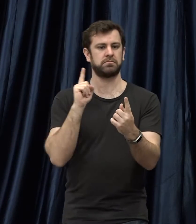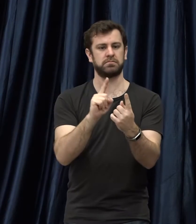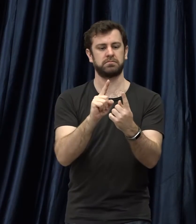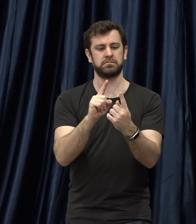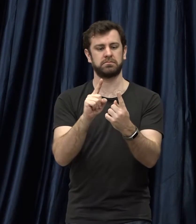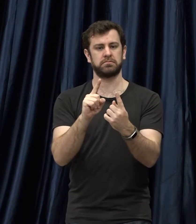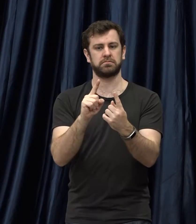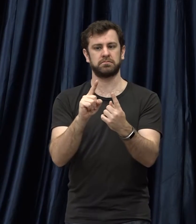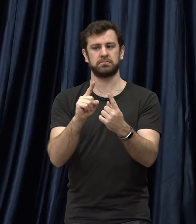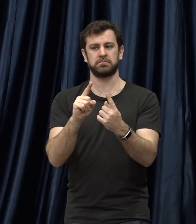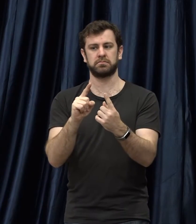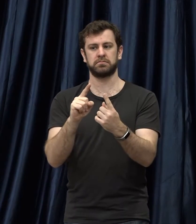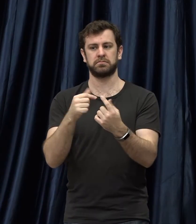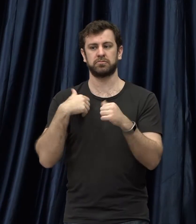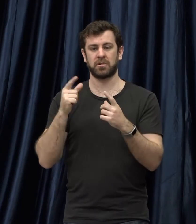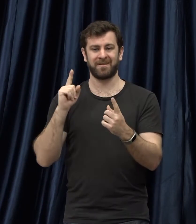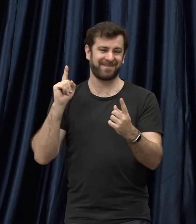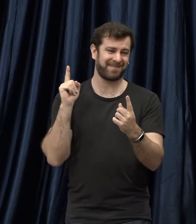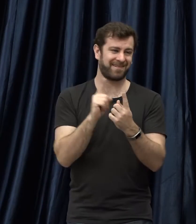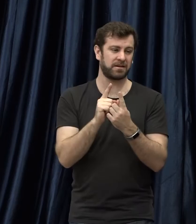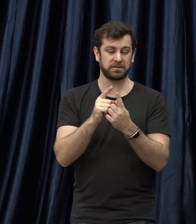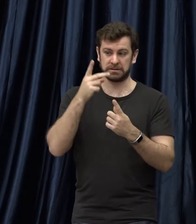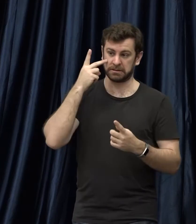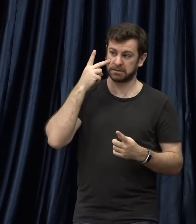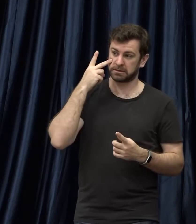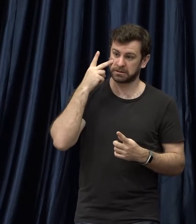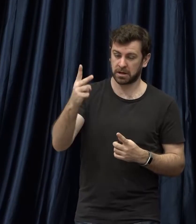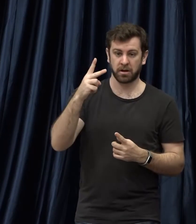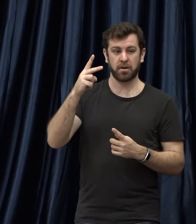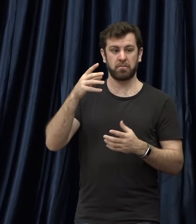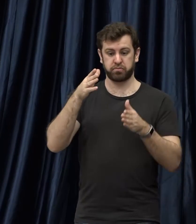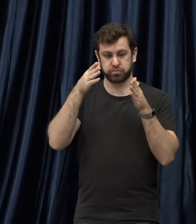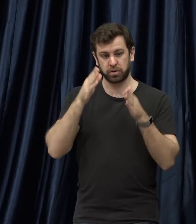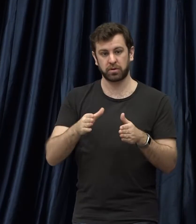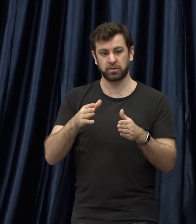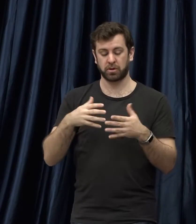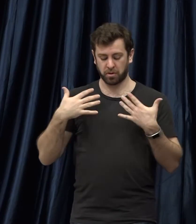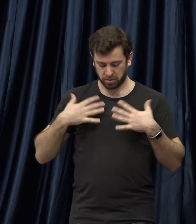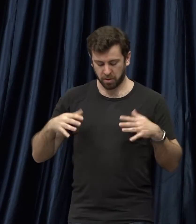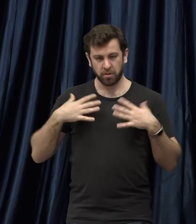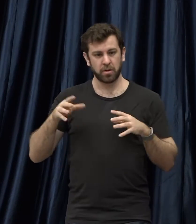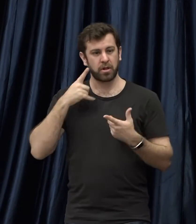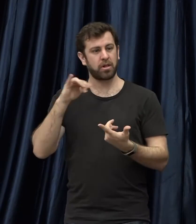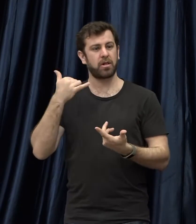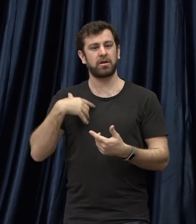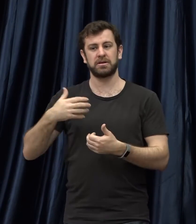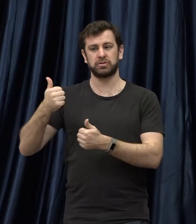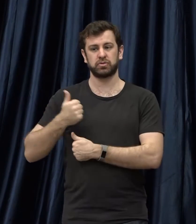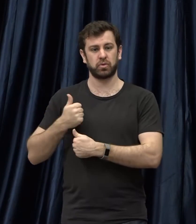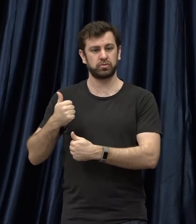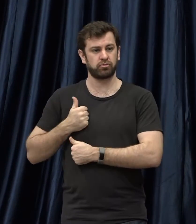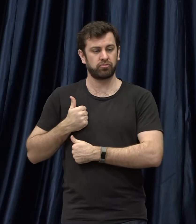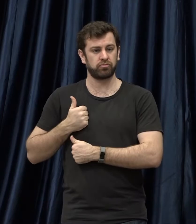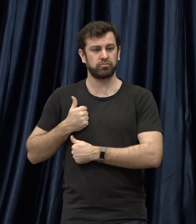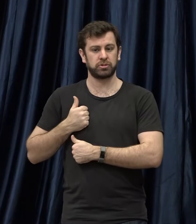And when he ran toward the action and he saw a person dressed in a military uniform shooting